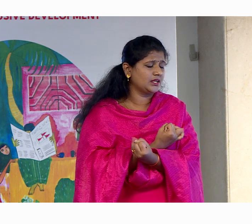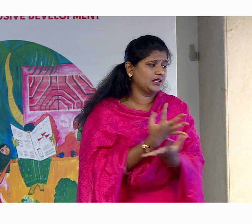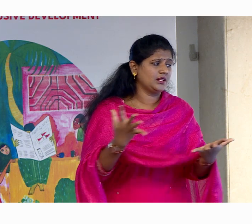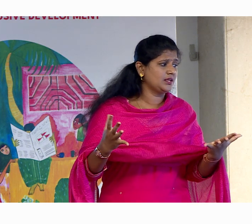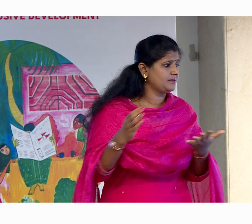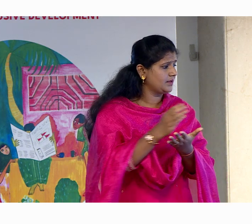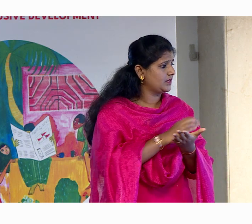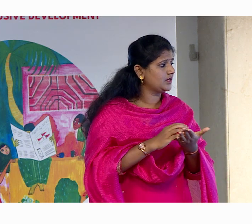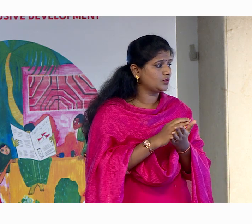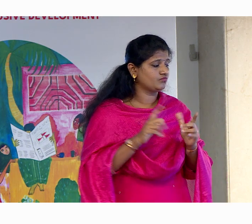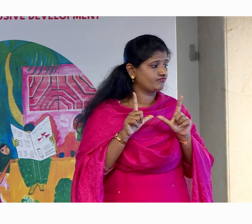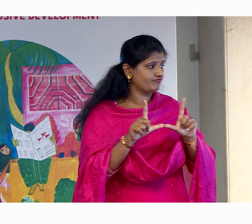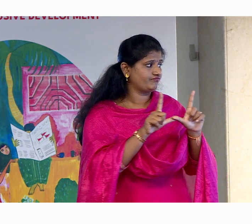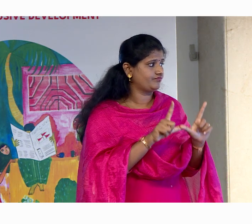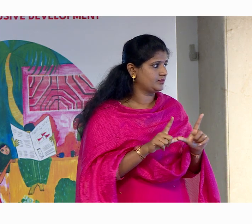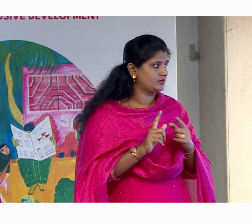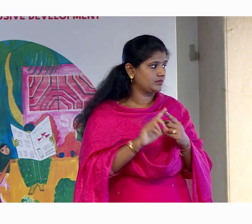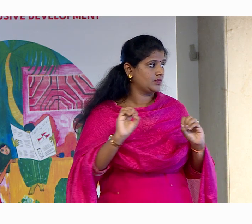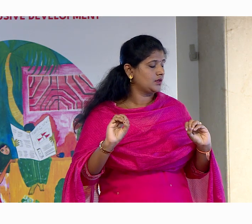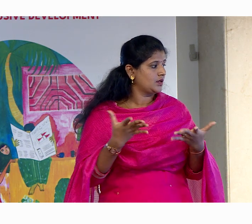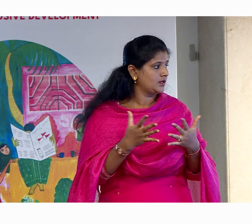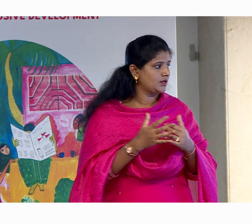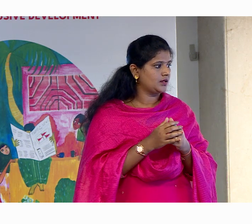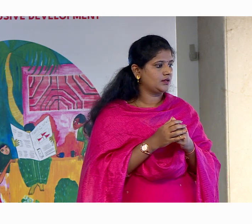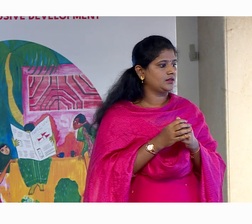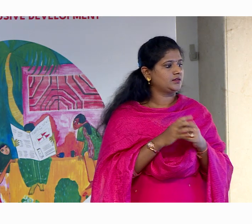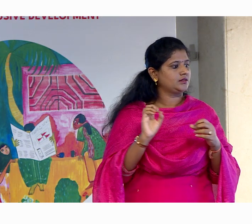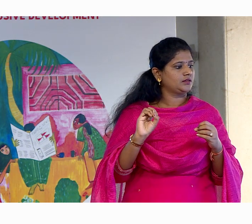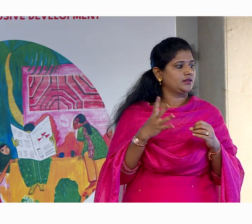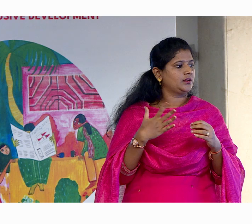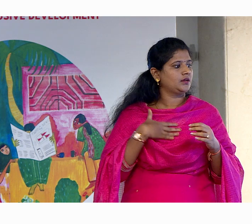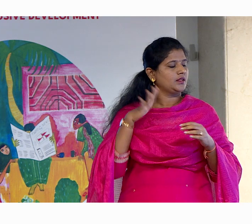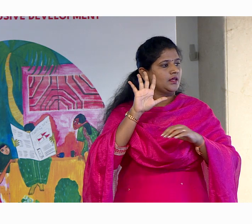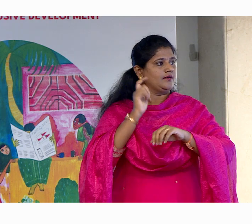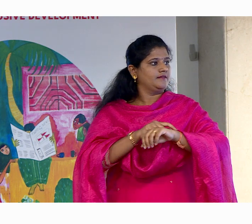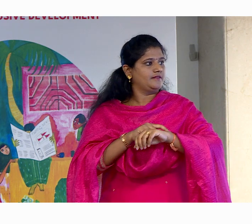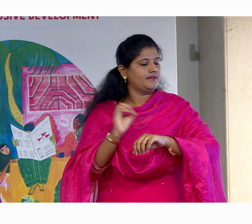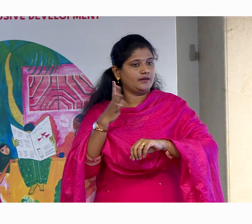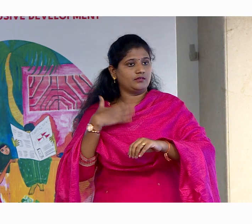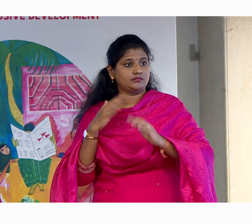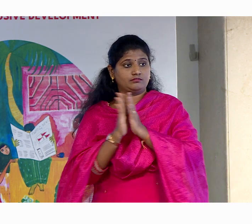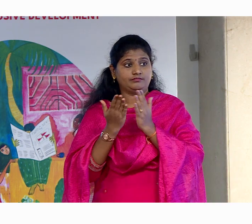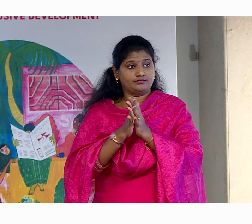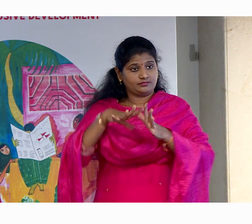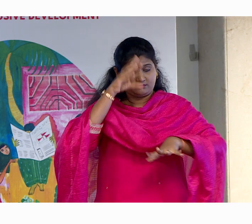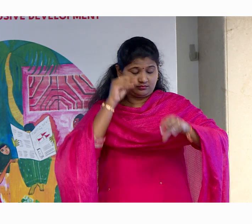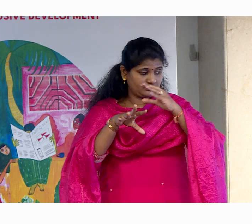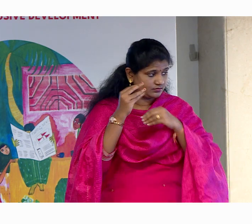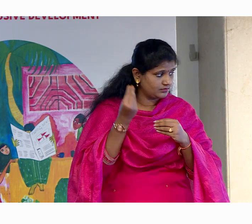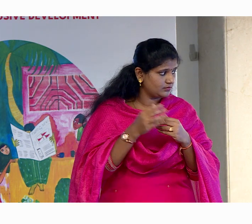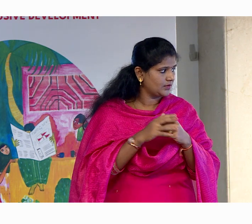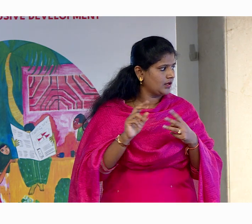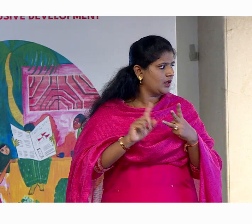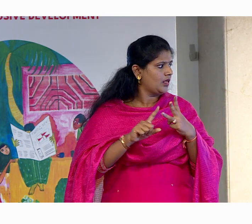of evidence. Starting at the bottom there at 5 o'clock, you've got the textbooks and the education sessions and the